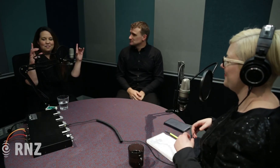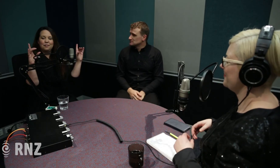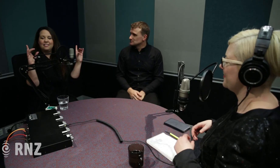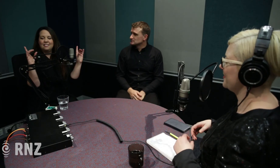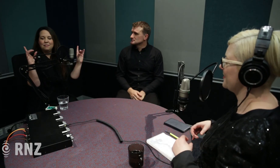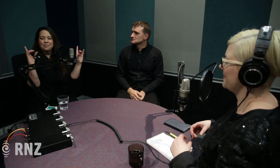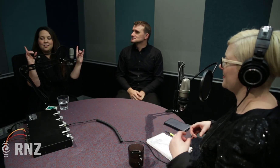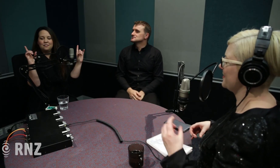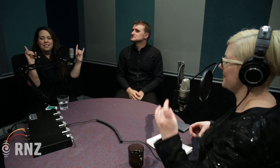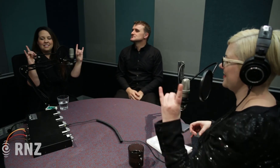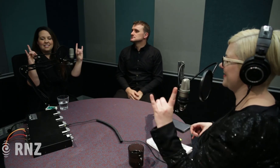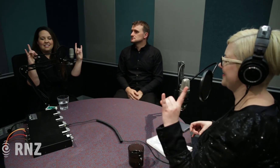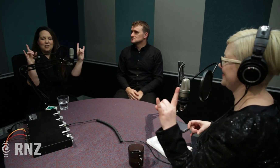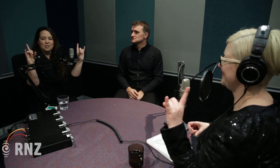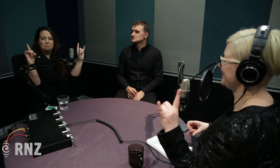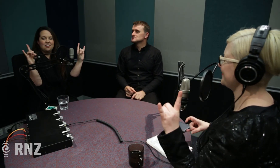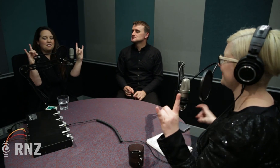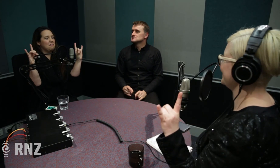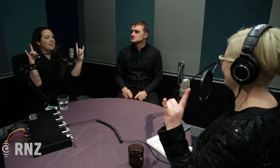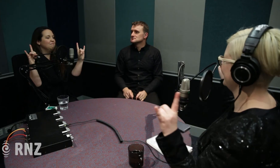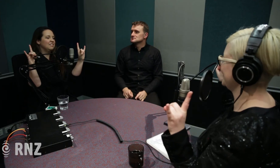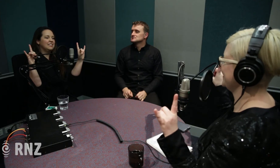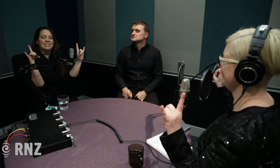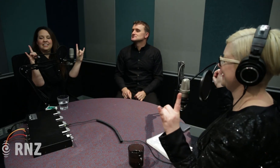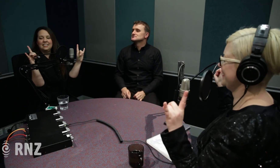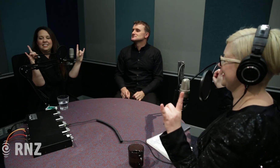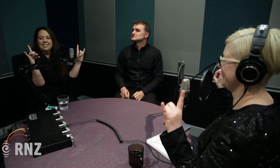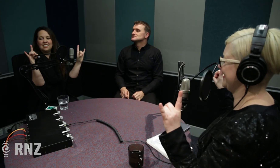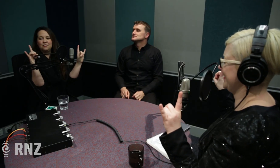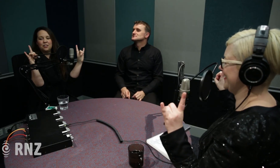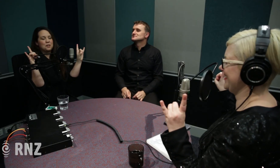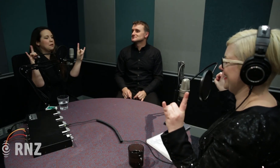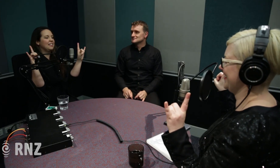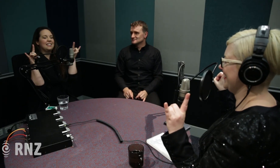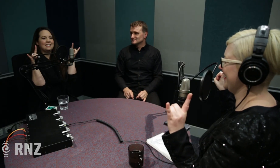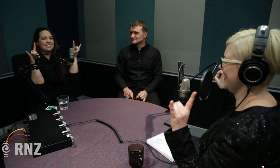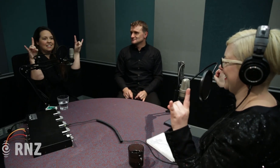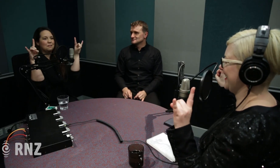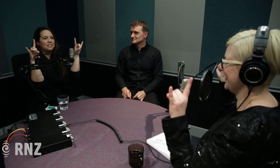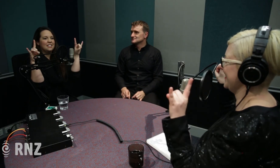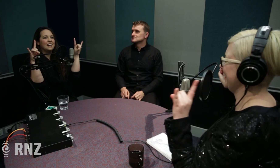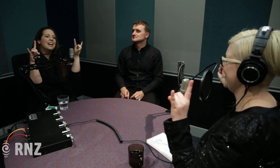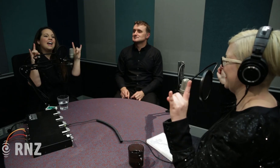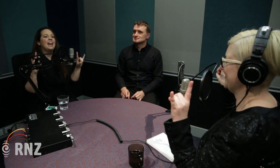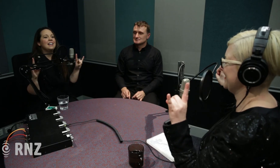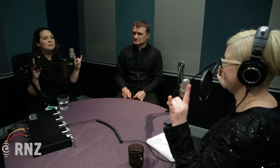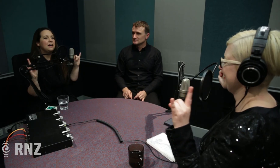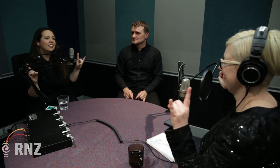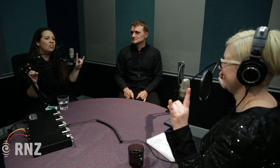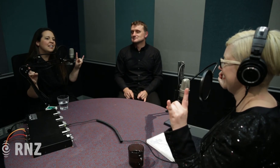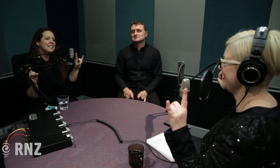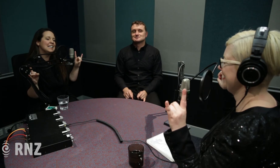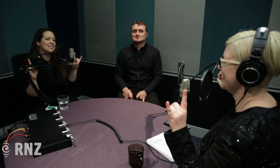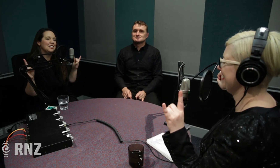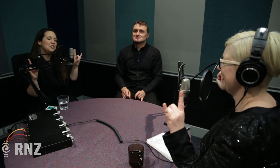so you put the middle two fingers get hooked by your thumb, and then your index finger and your pinky get stuck up in the air. Yeah. And